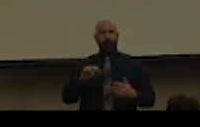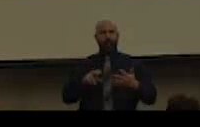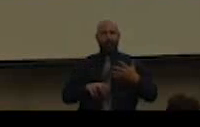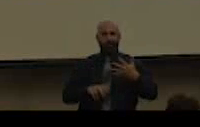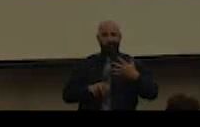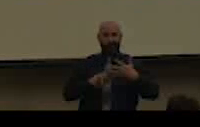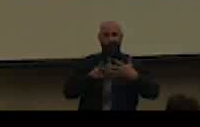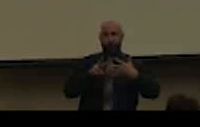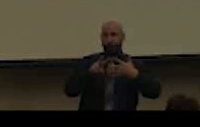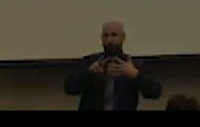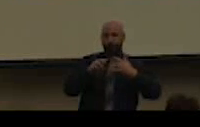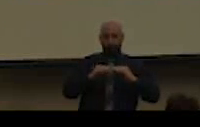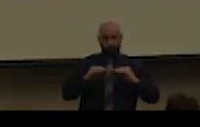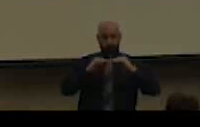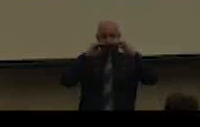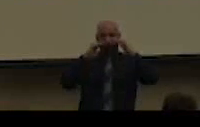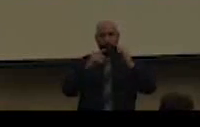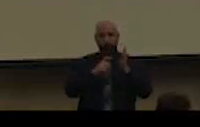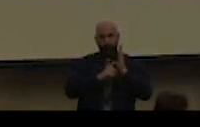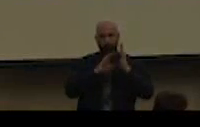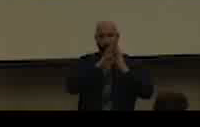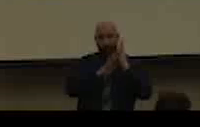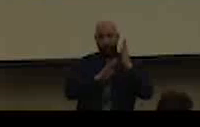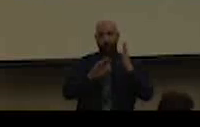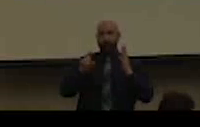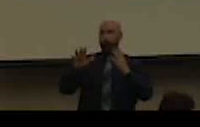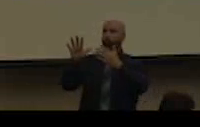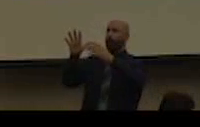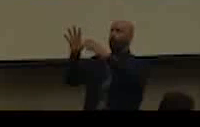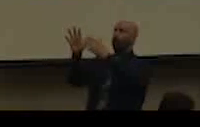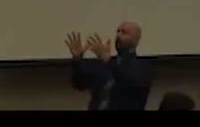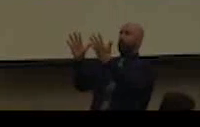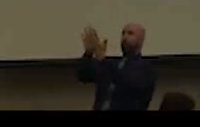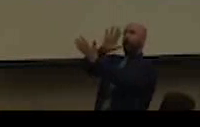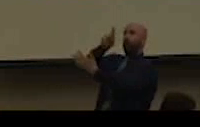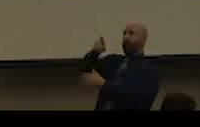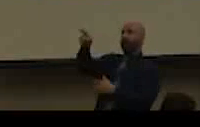stuff that, oh yeah, we gotta cover up that. Oh yeah, we gotta. So